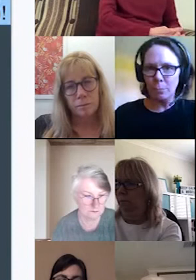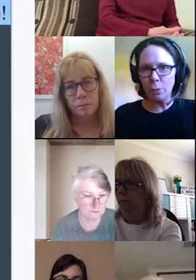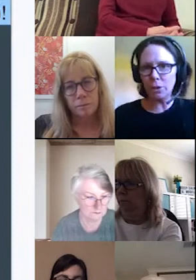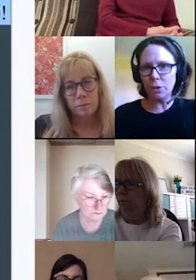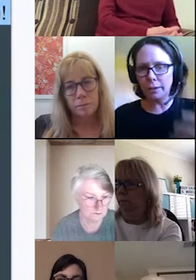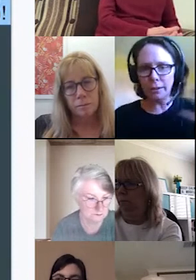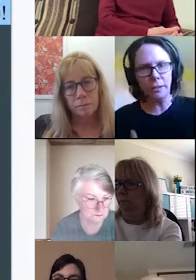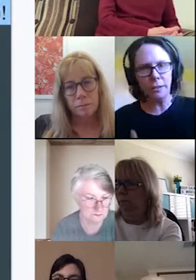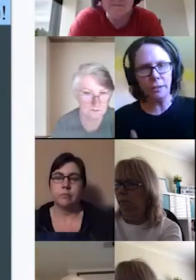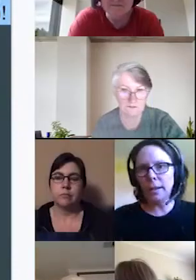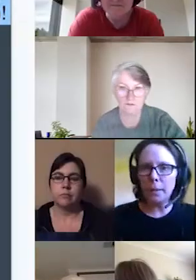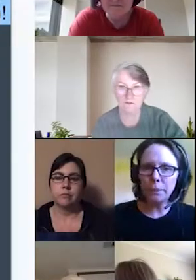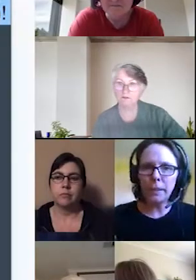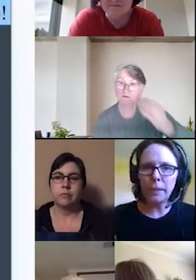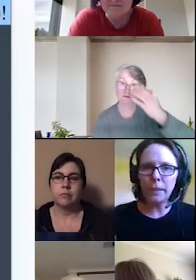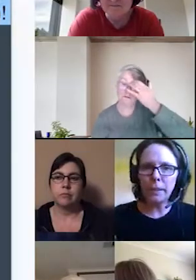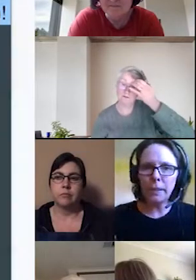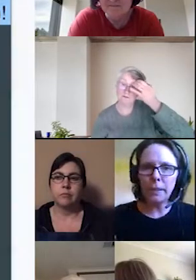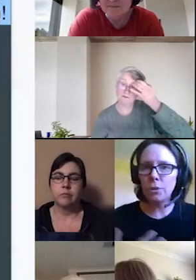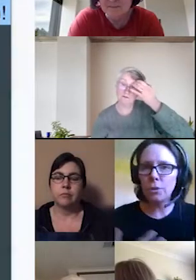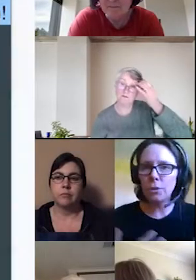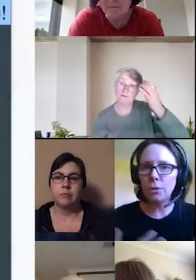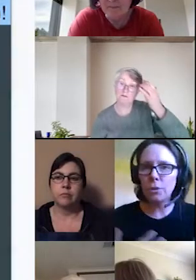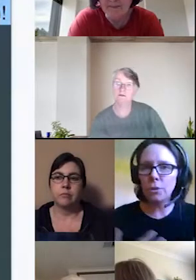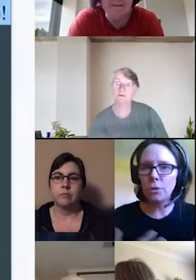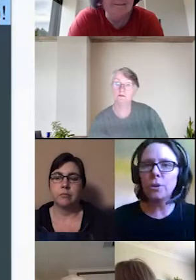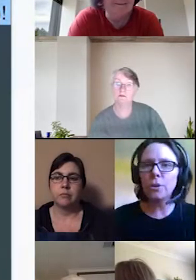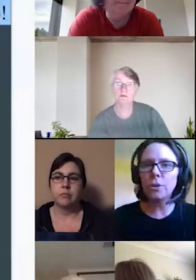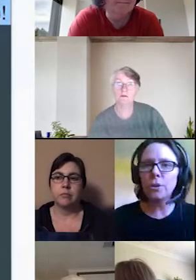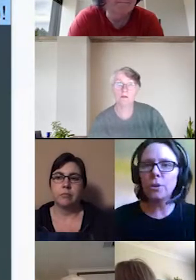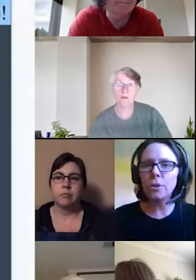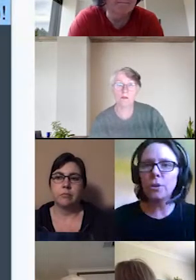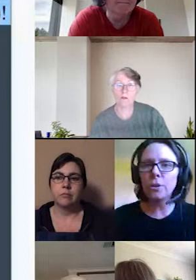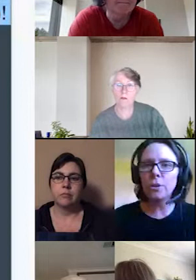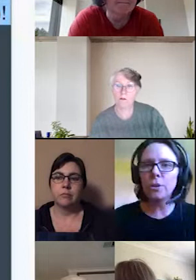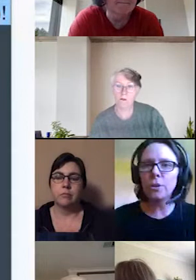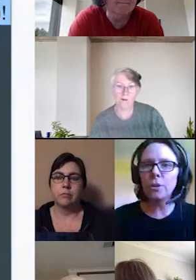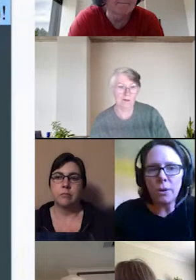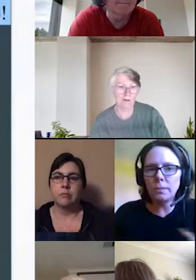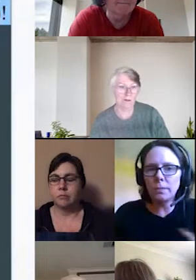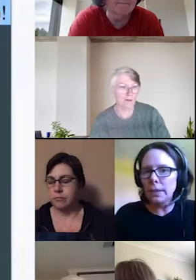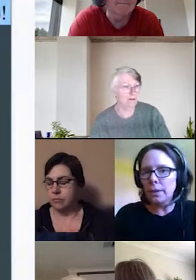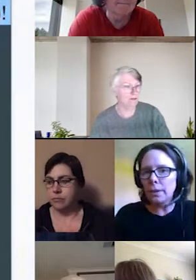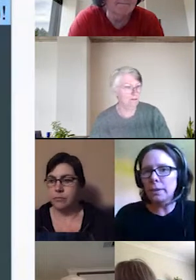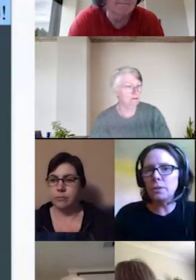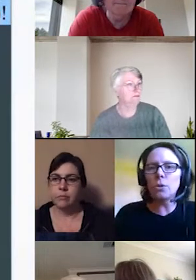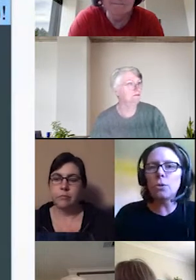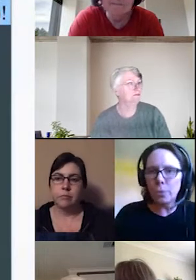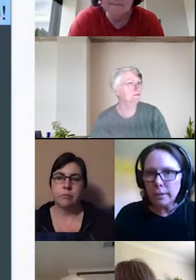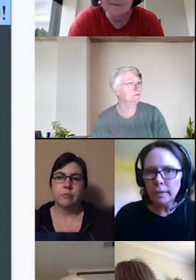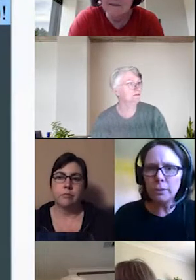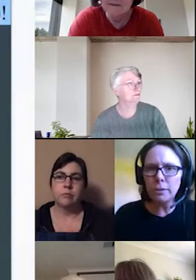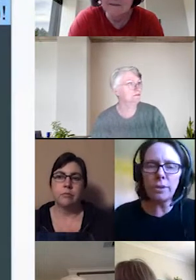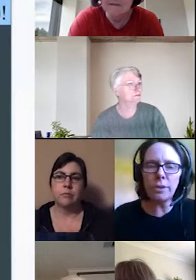and child and this sort of stuff during book reading, and you're going to just sign one or two key words,